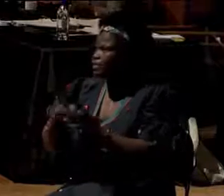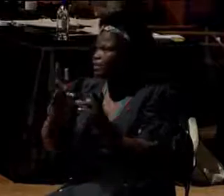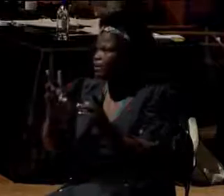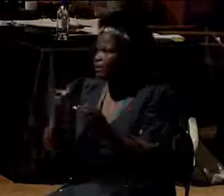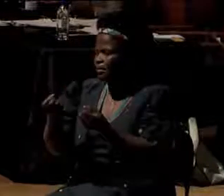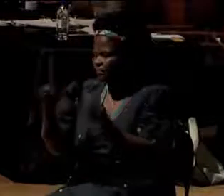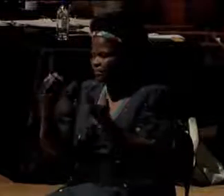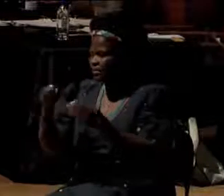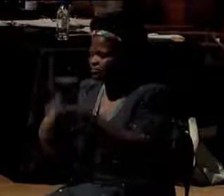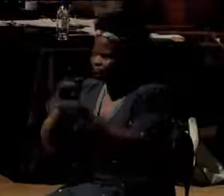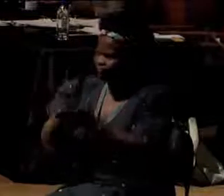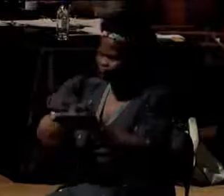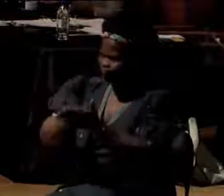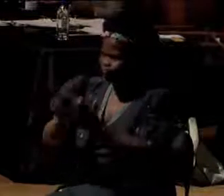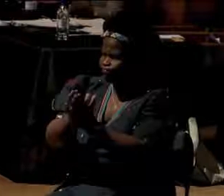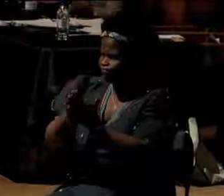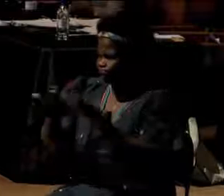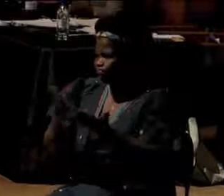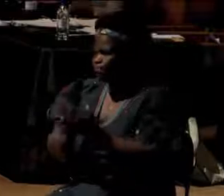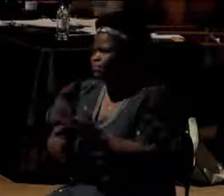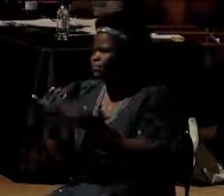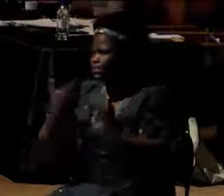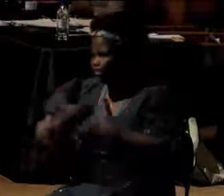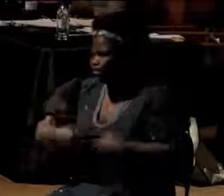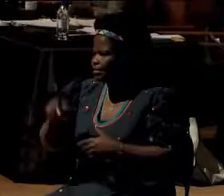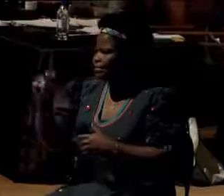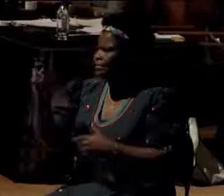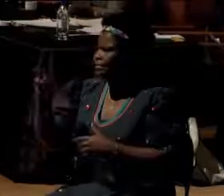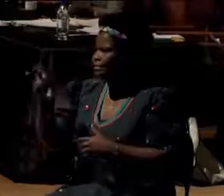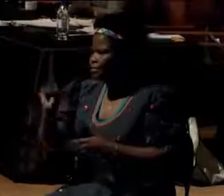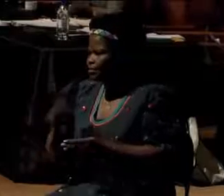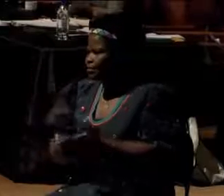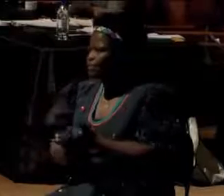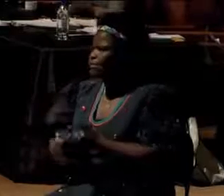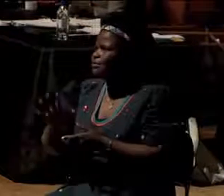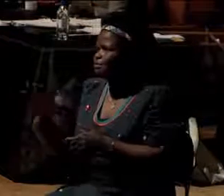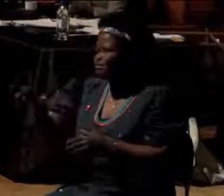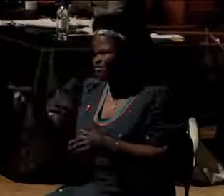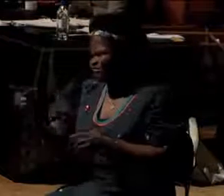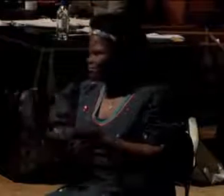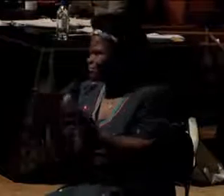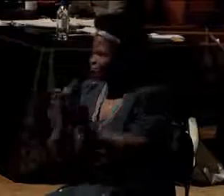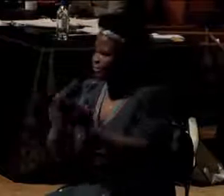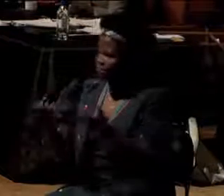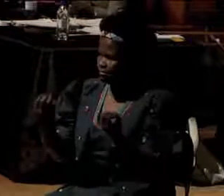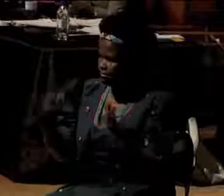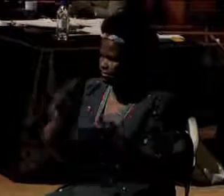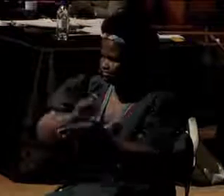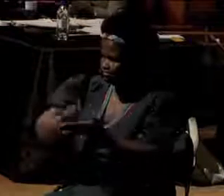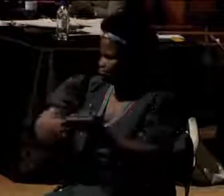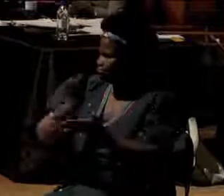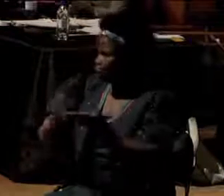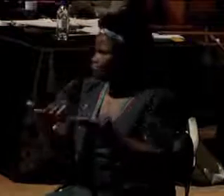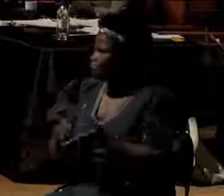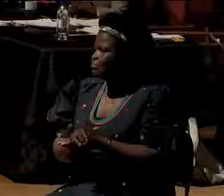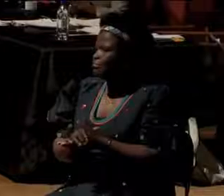journalists, among them the Sunday Times editor, Mondile Makanya, and Ferial Hafiji, who is no longer with the Mail and Guardian,